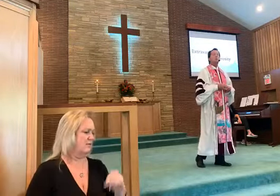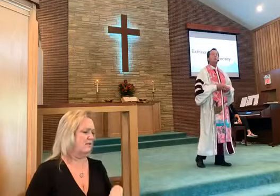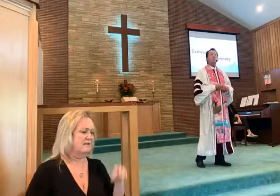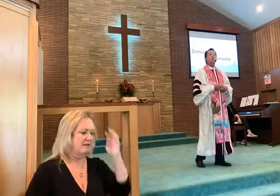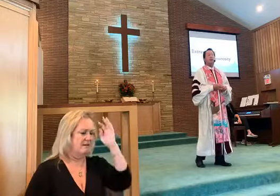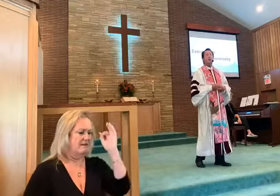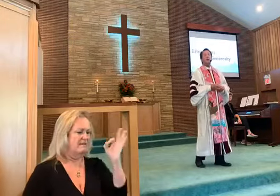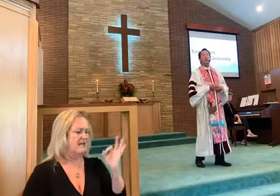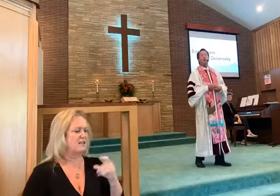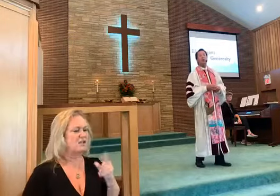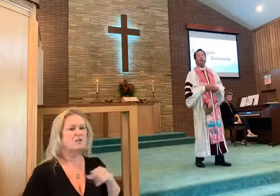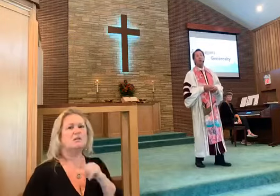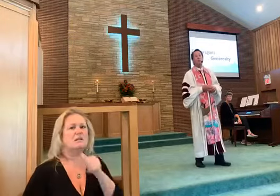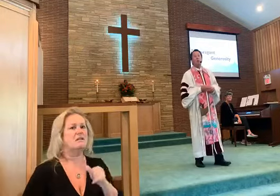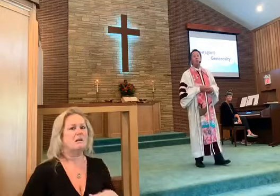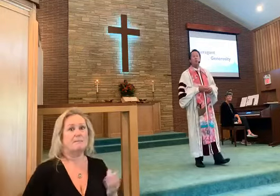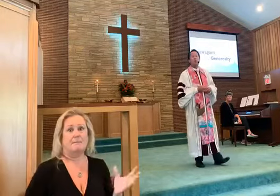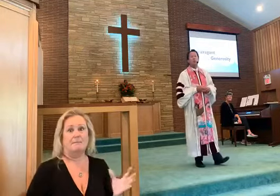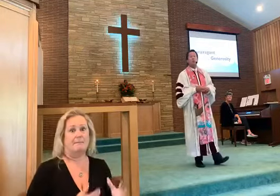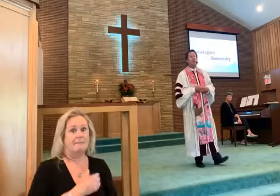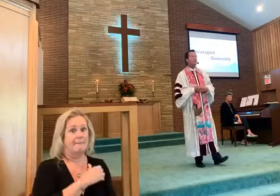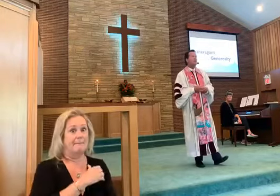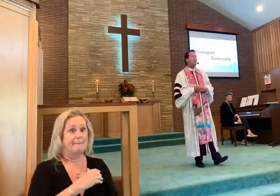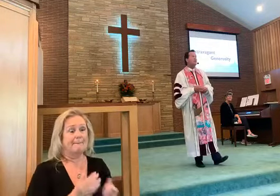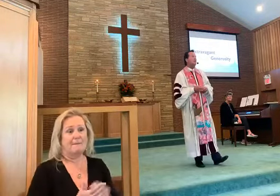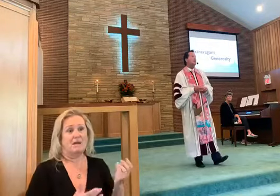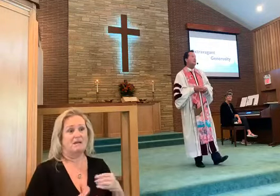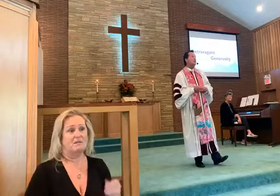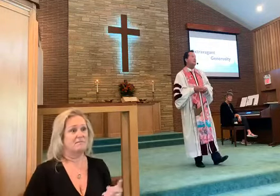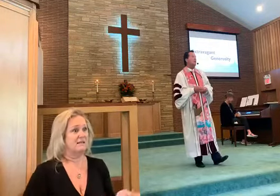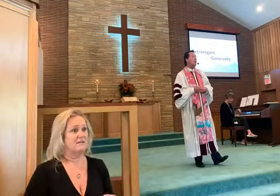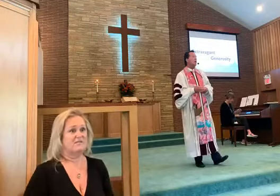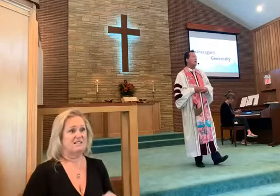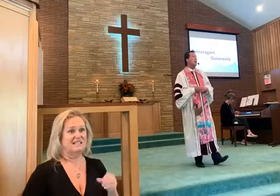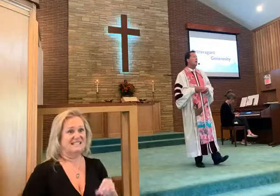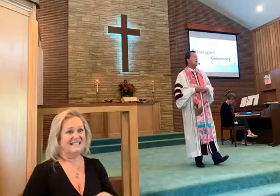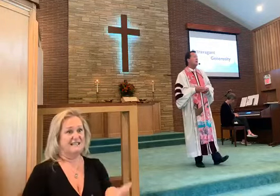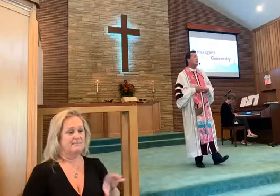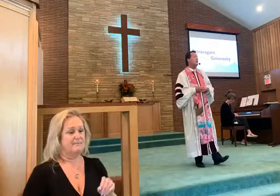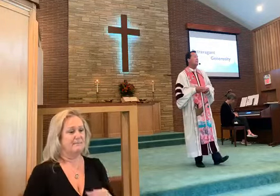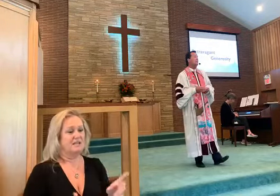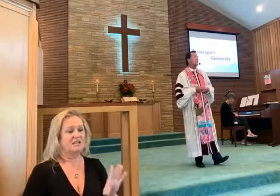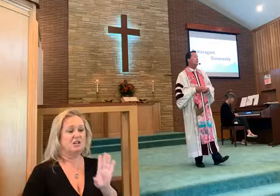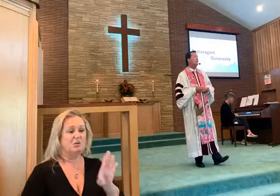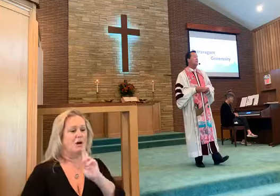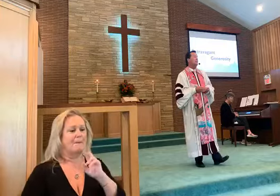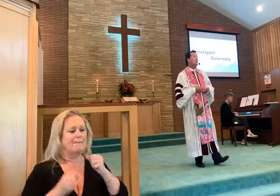you neither bought the farm or paid for the seed, but there you are, blessed,